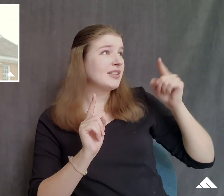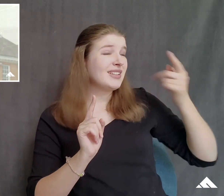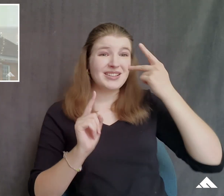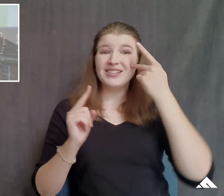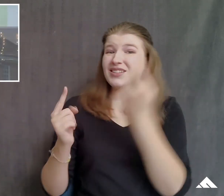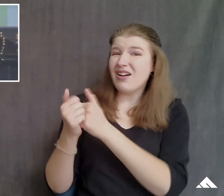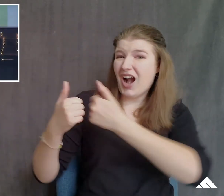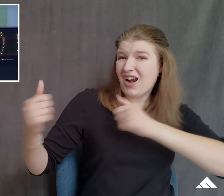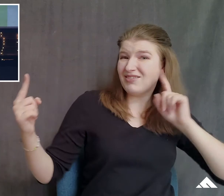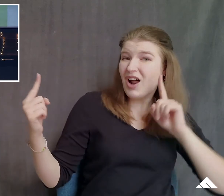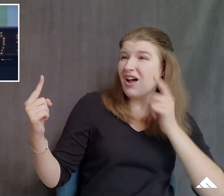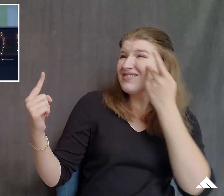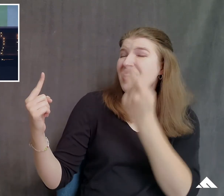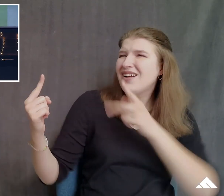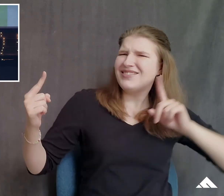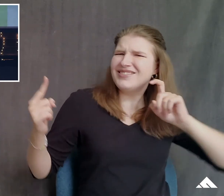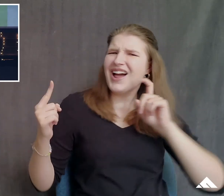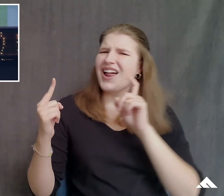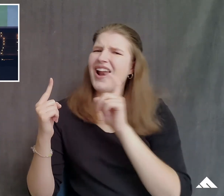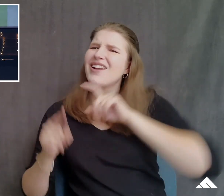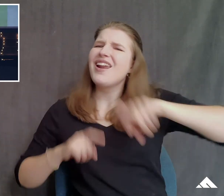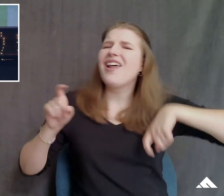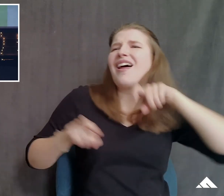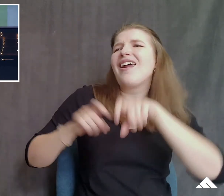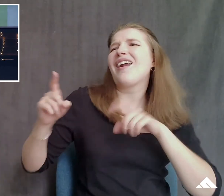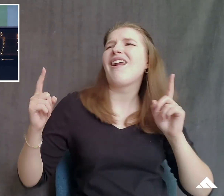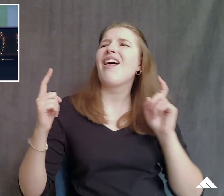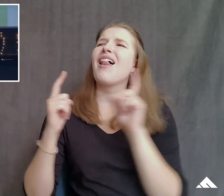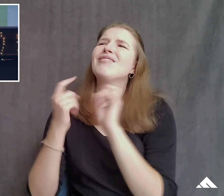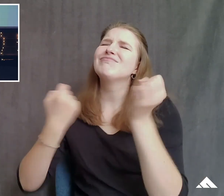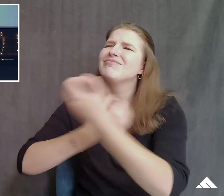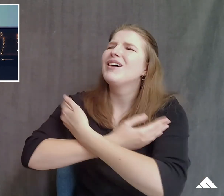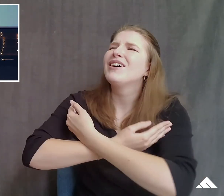when he saw her from a long way off, he ran to her and he hugged her and he kissed her."